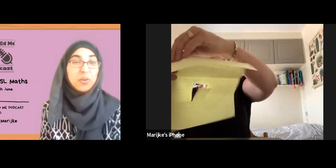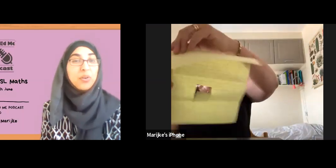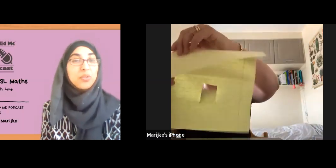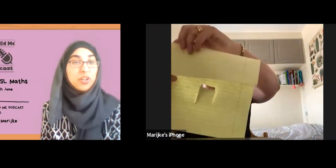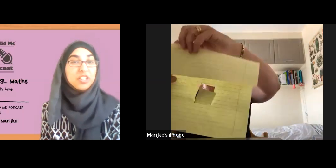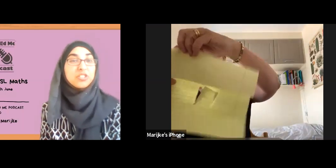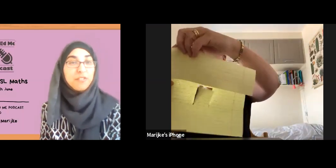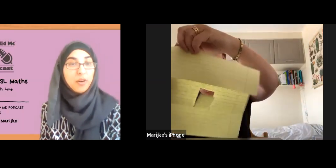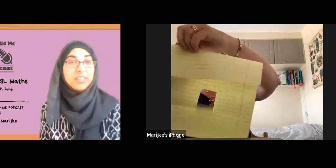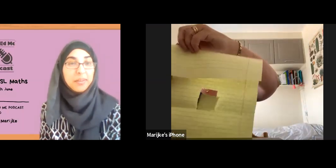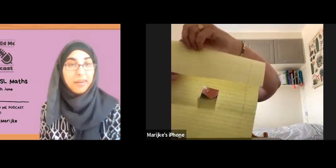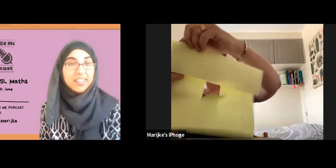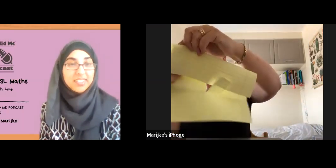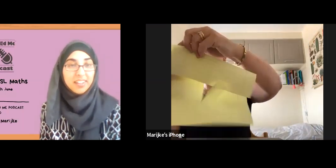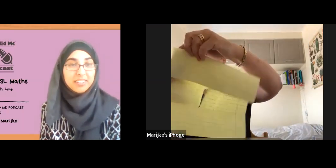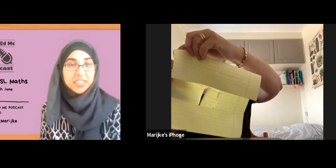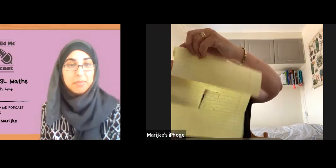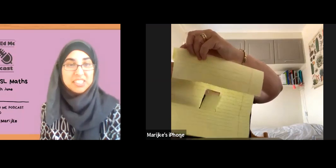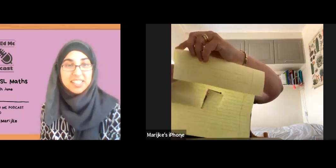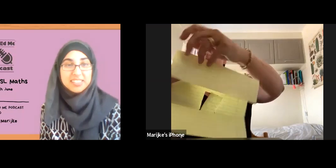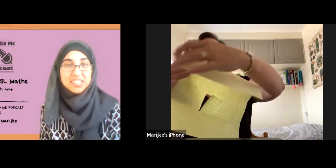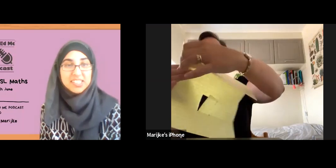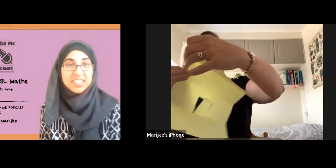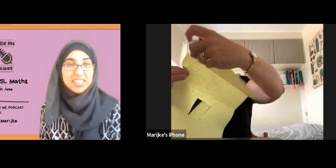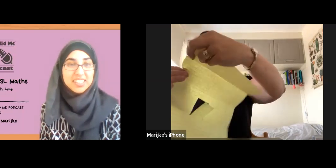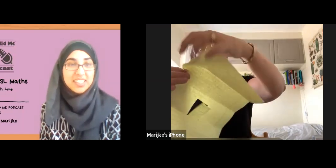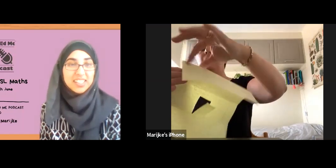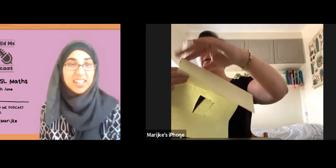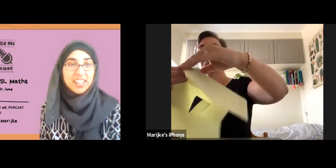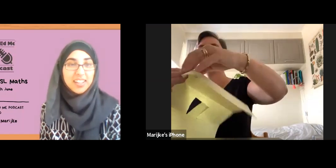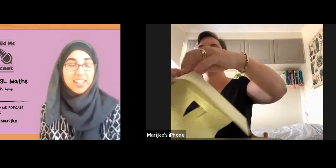Oh, you're going to do a folding one. Or a garden skills.